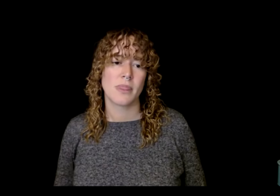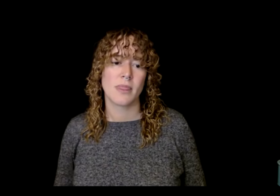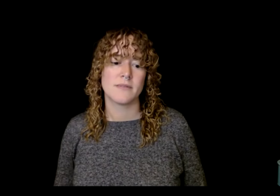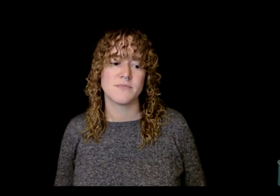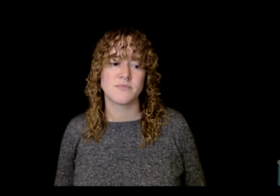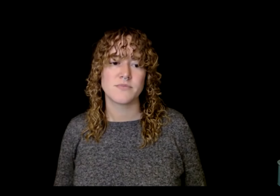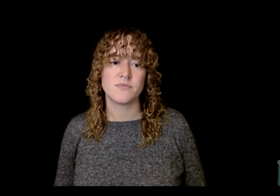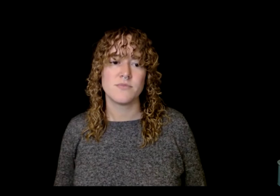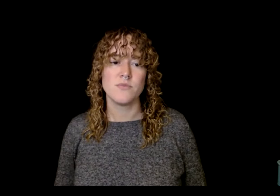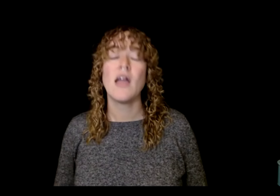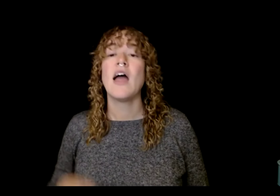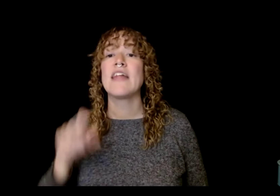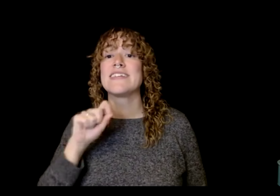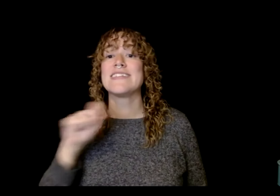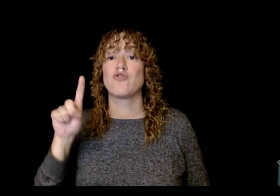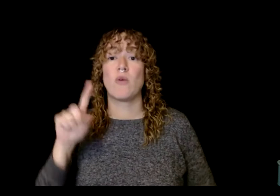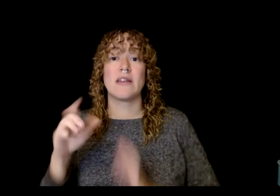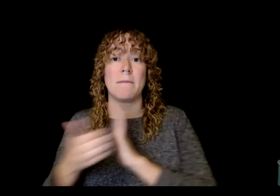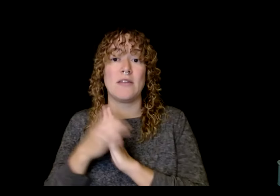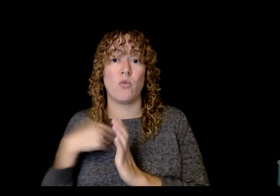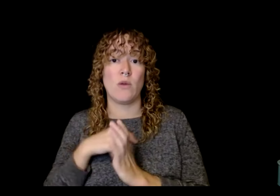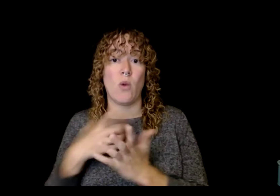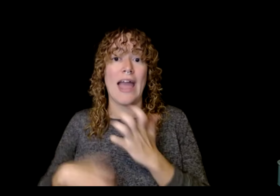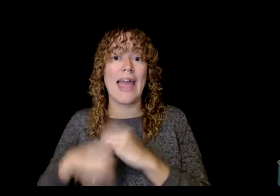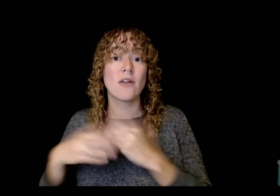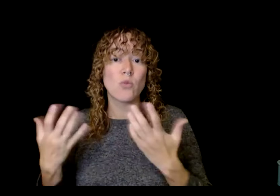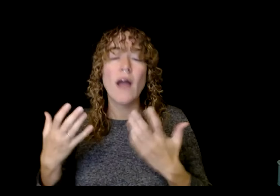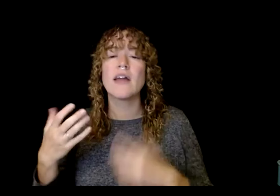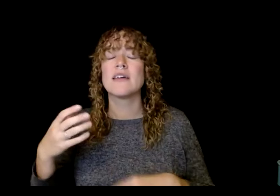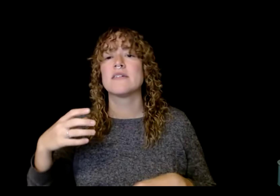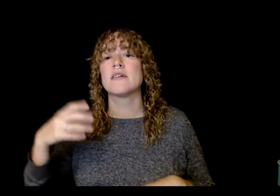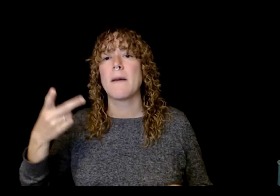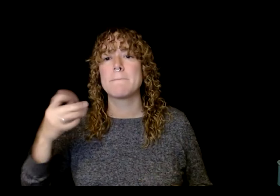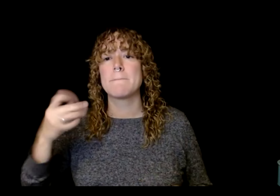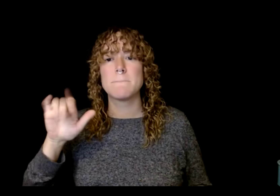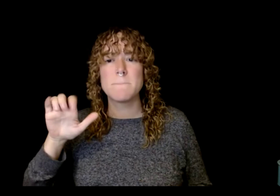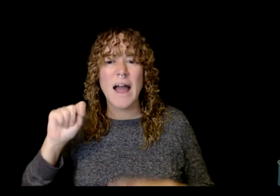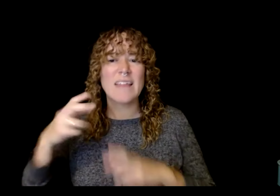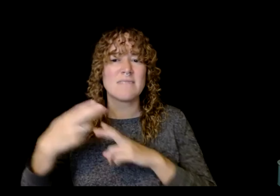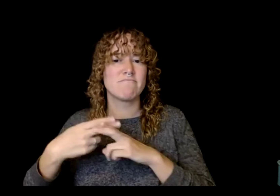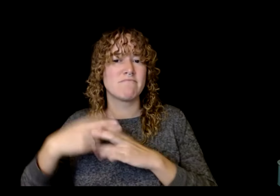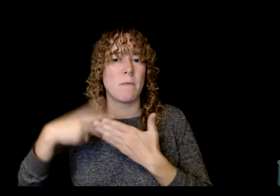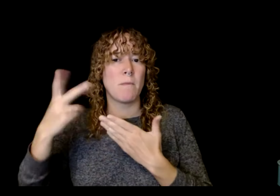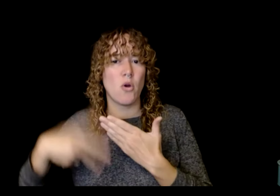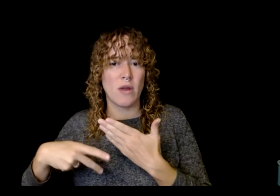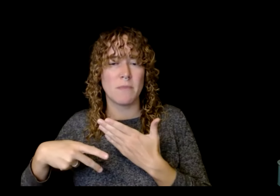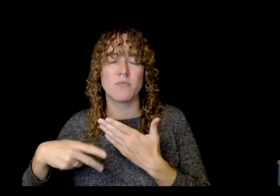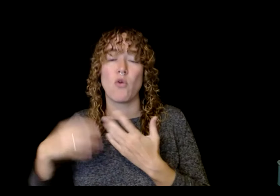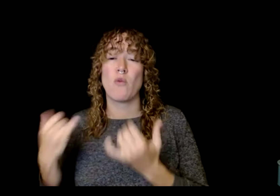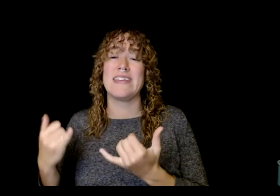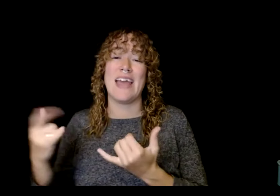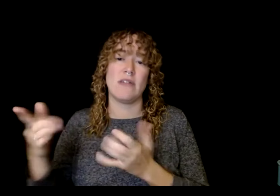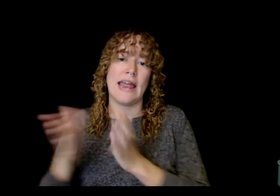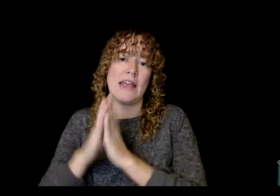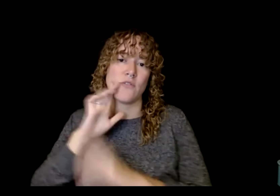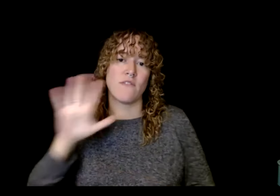in the -1 amendment would be a pilot program. Right now it names about 5 million